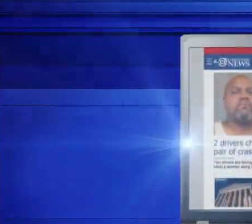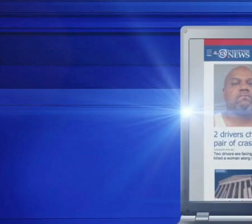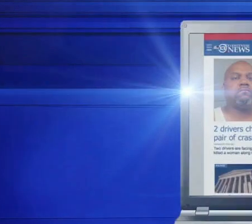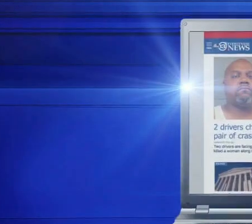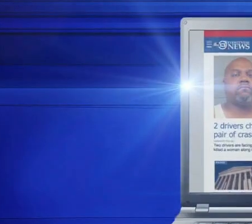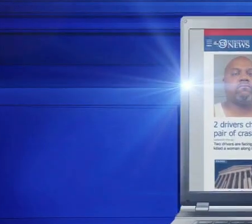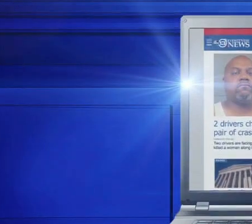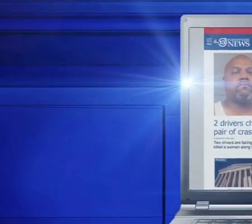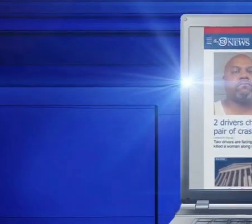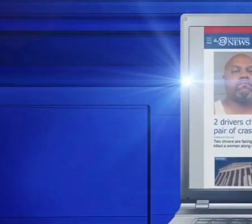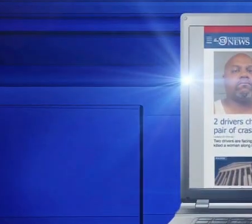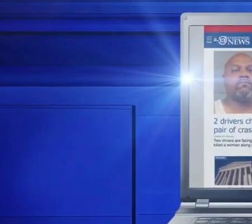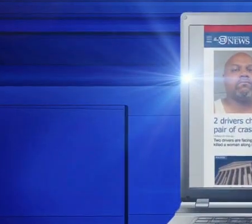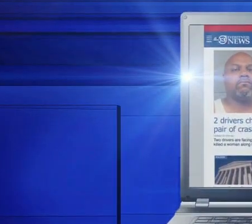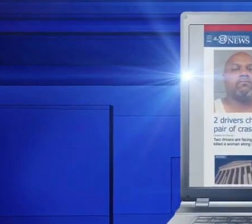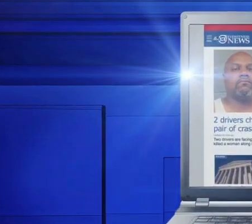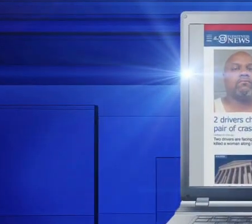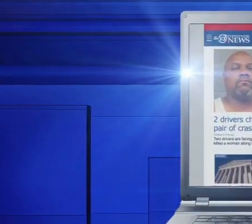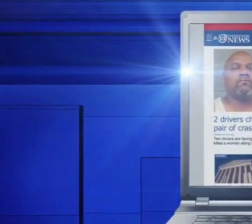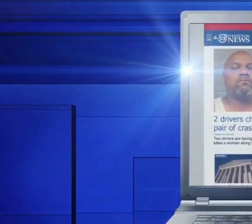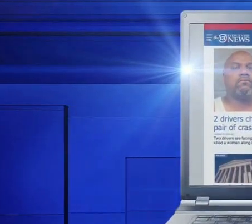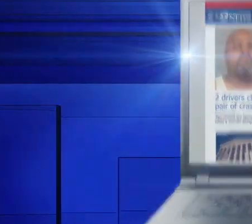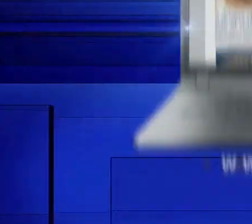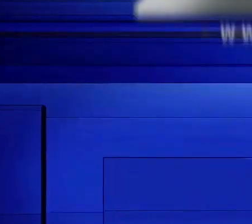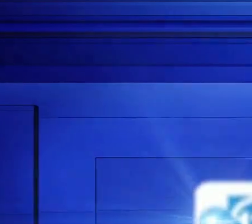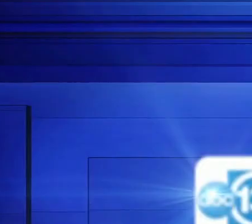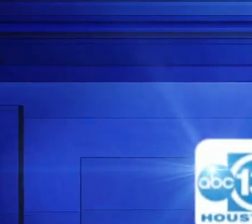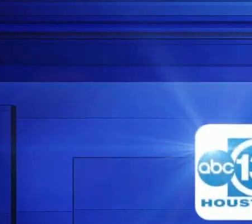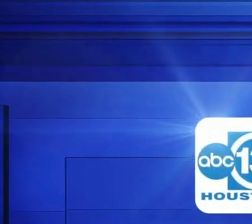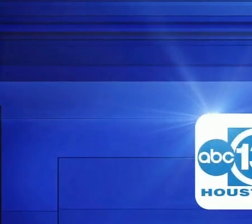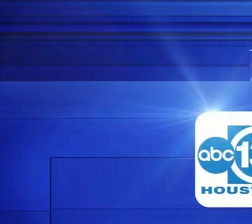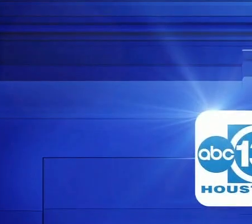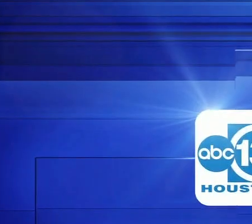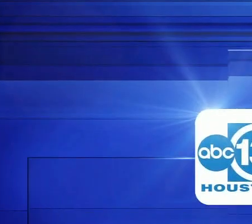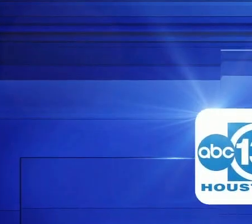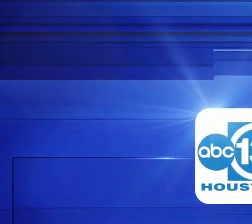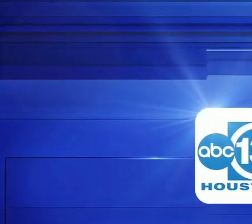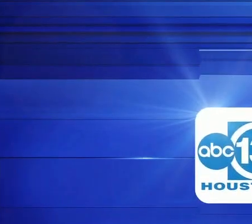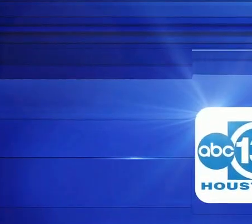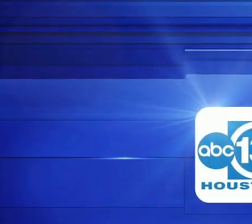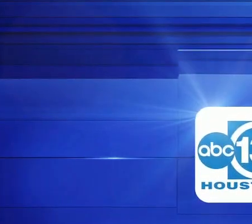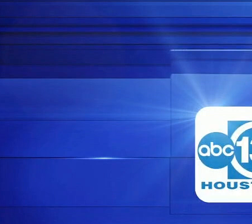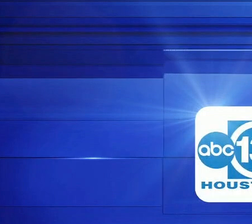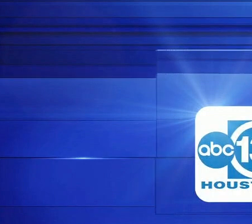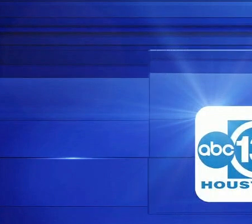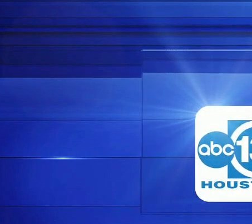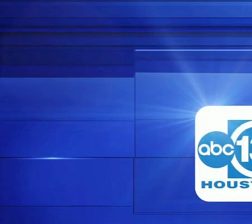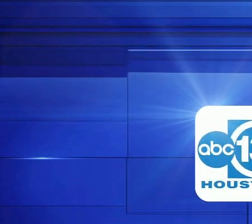information, head to abc13.com or open our ABC 13 news app.